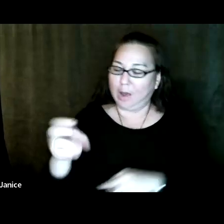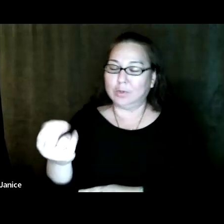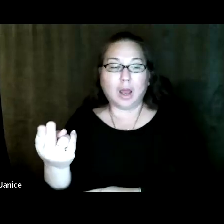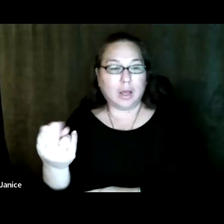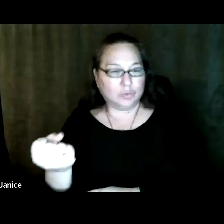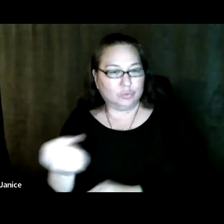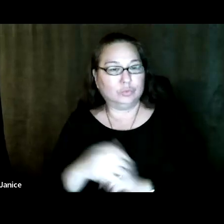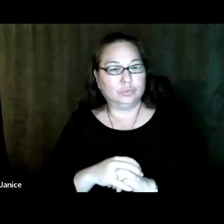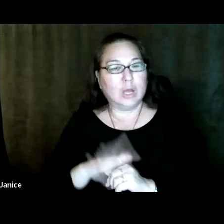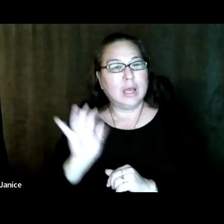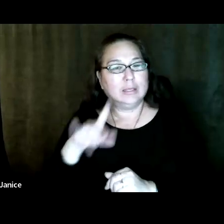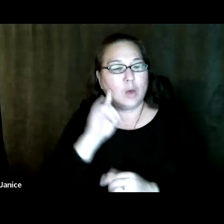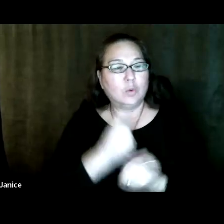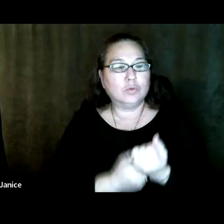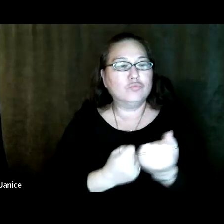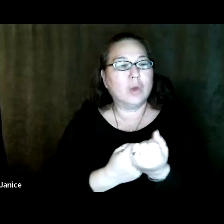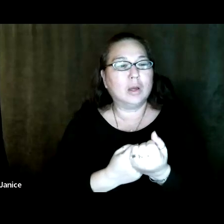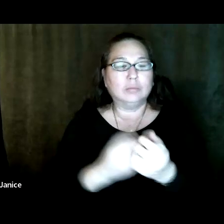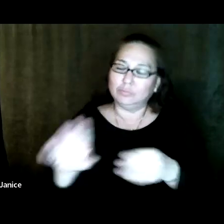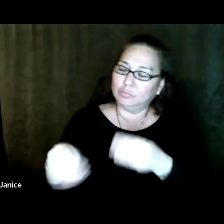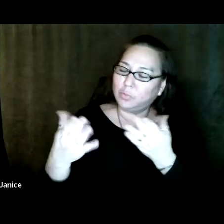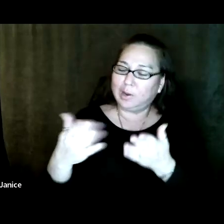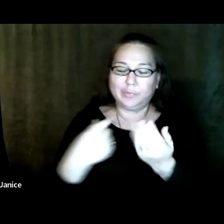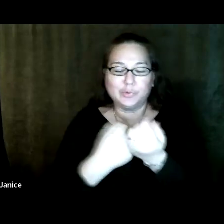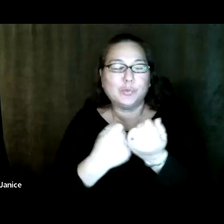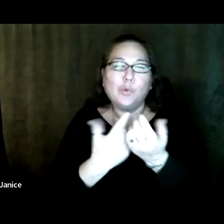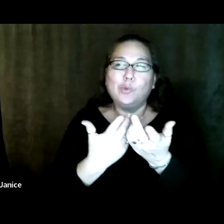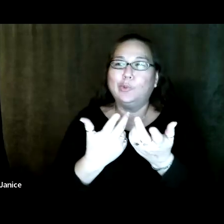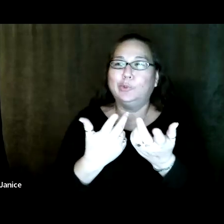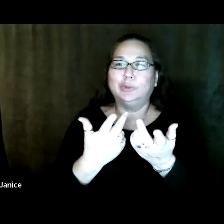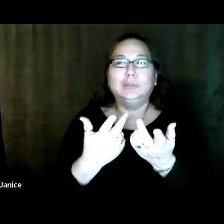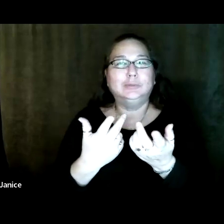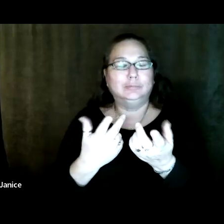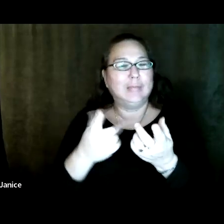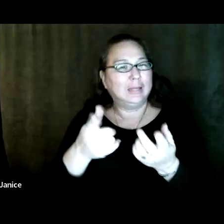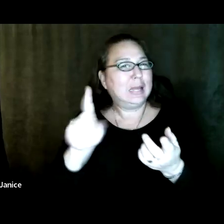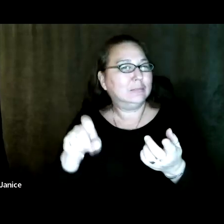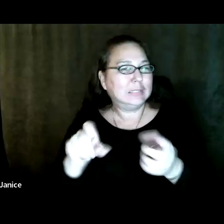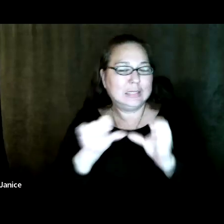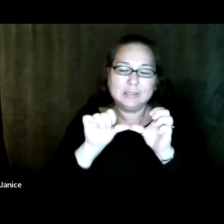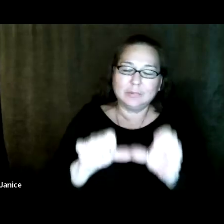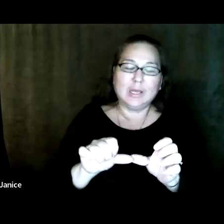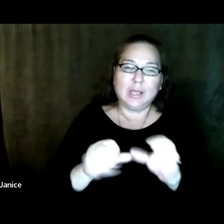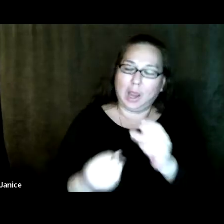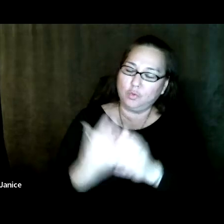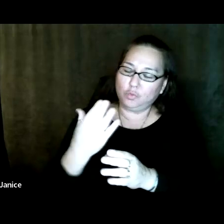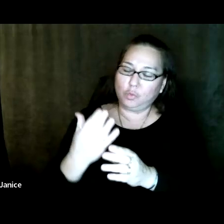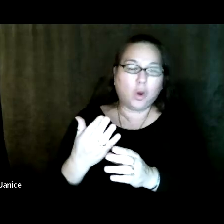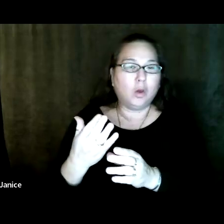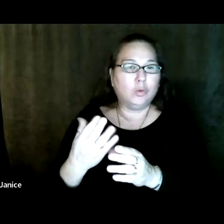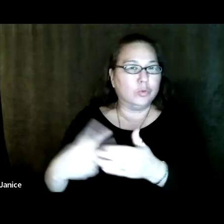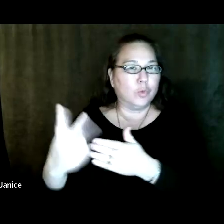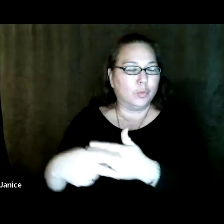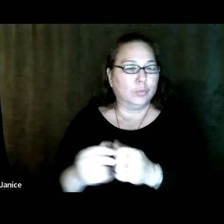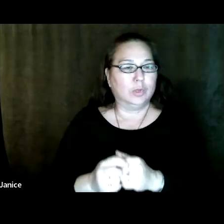each school with the support and the resources they need to sustain and grow these programs. During the first year, more than